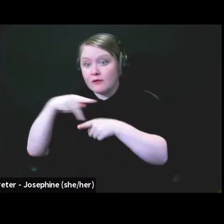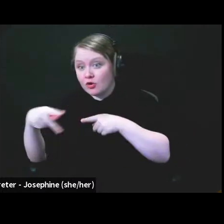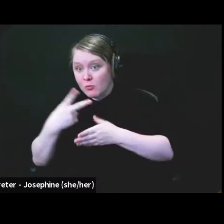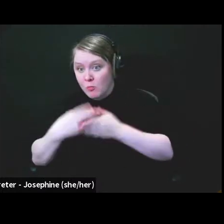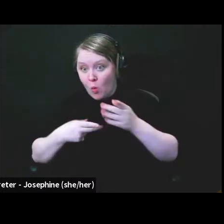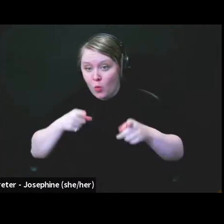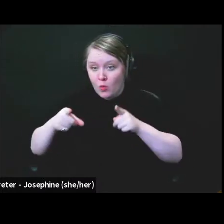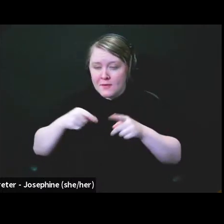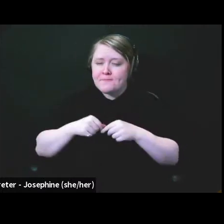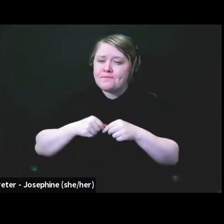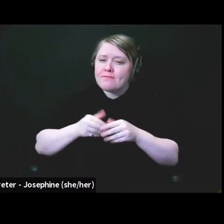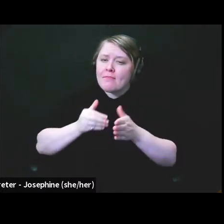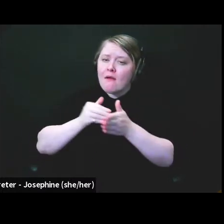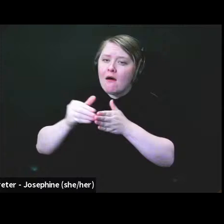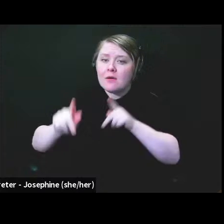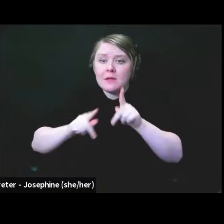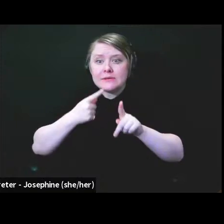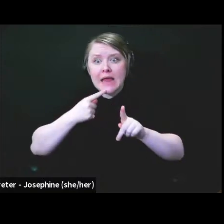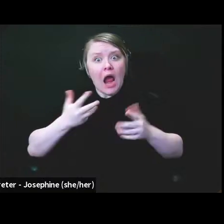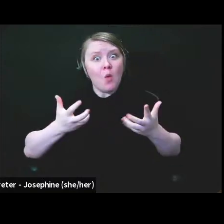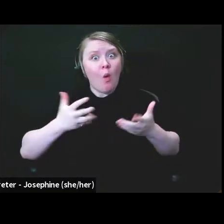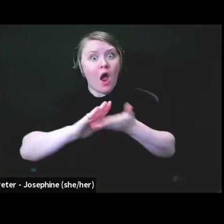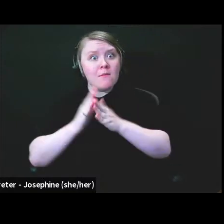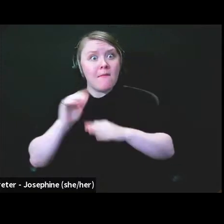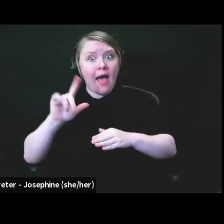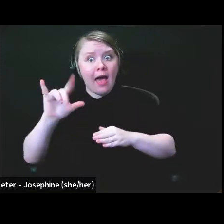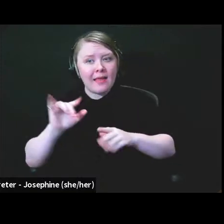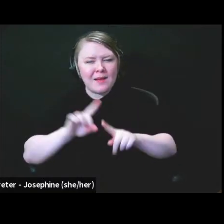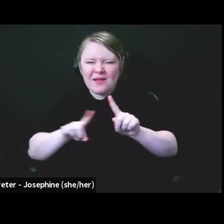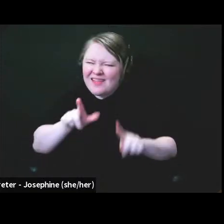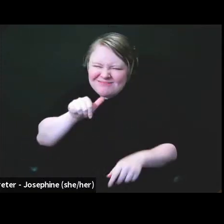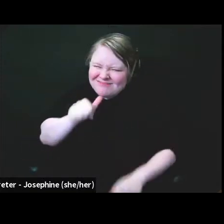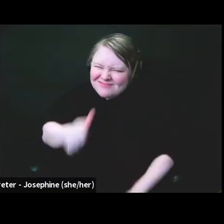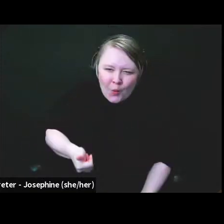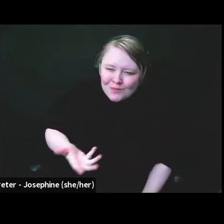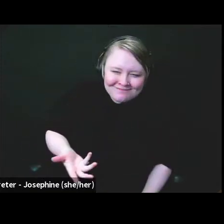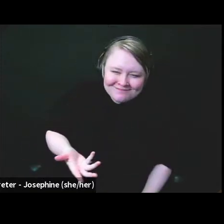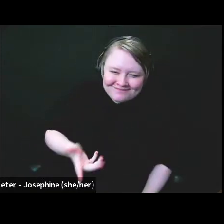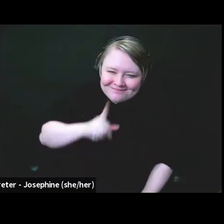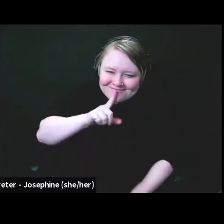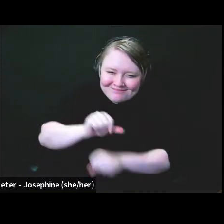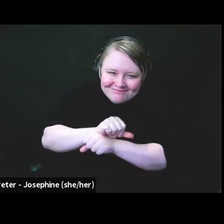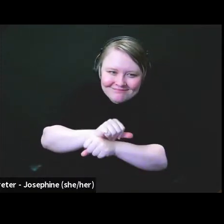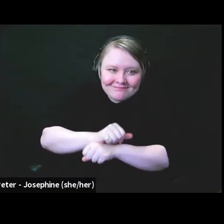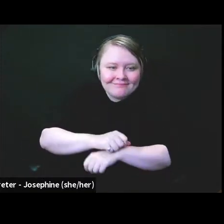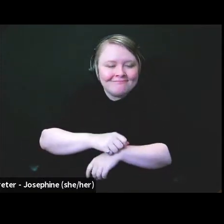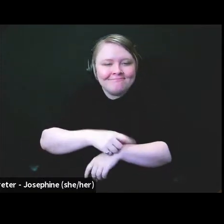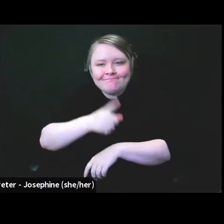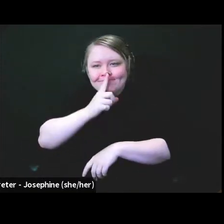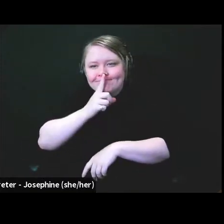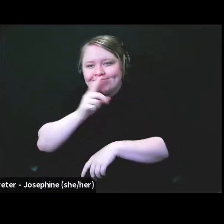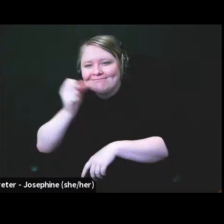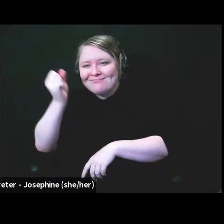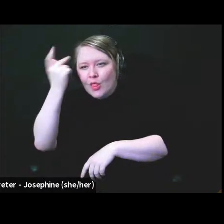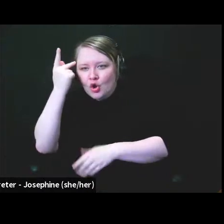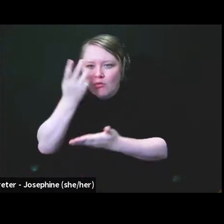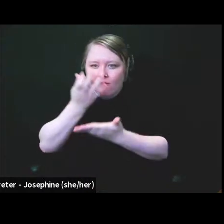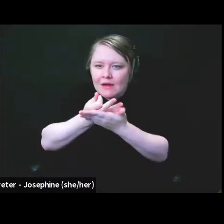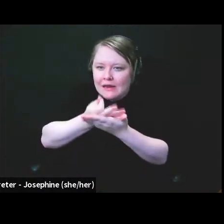think a lot of people say they want to be allies, but they don't actually want to be allies. It's not really politically or financially